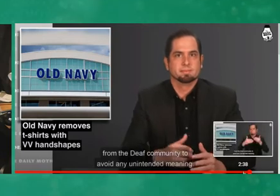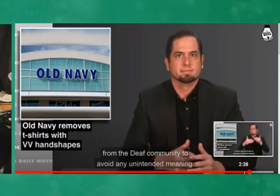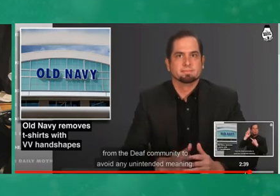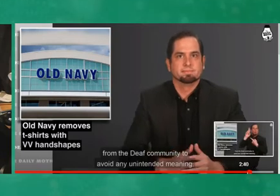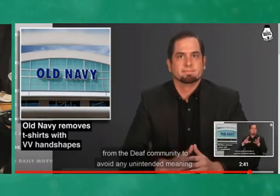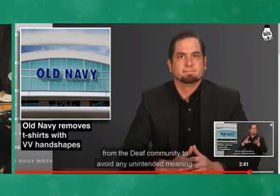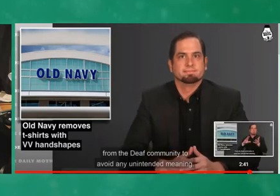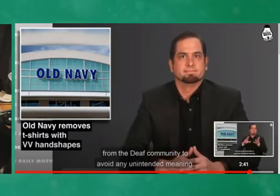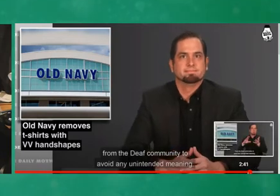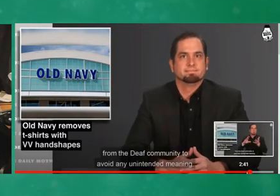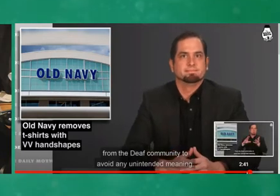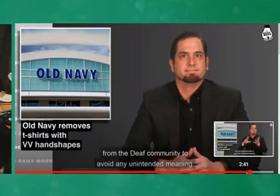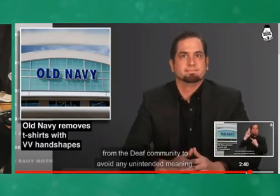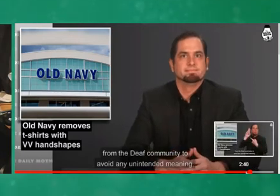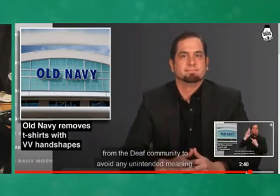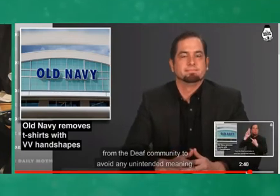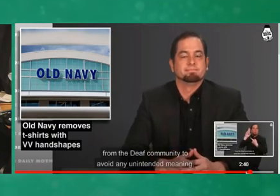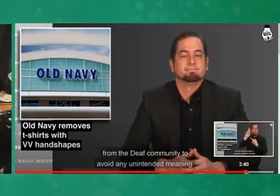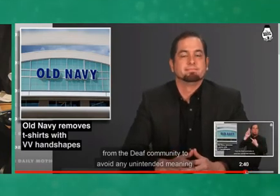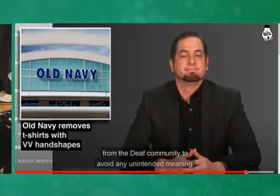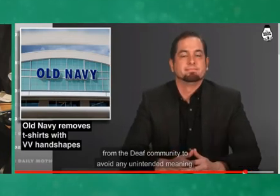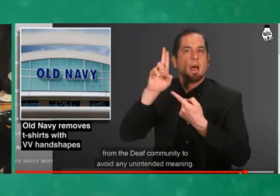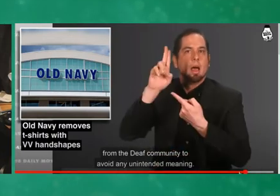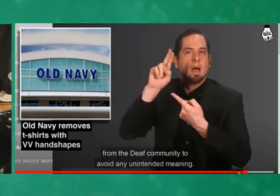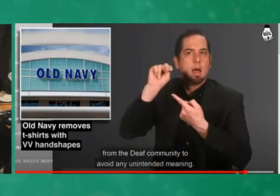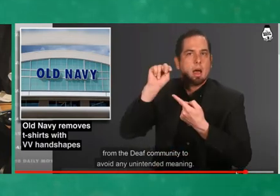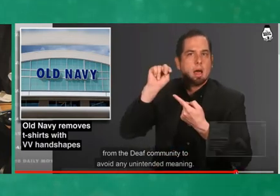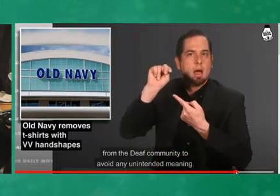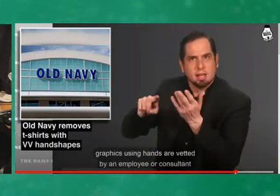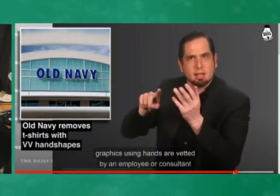Nothing else I can say. I don't know how to translate that.